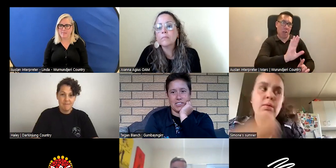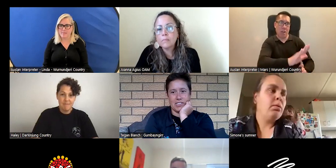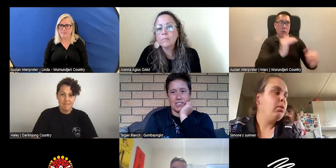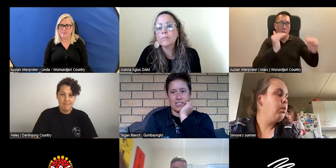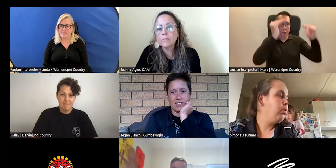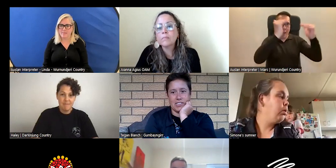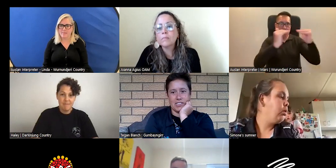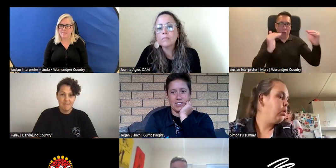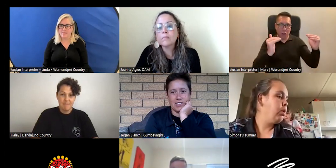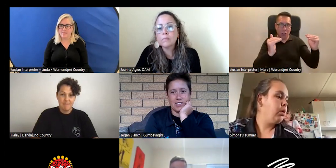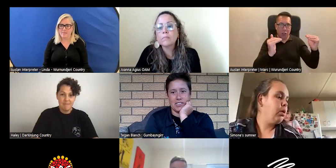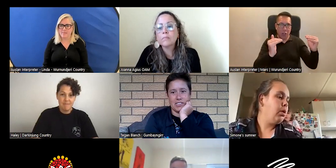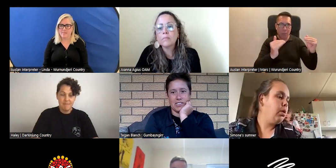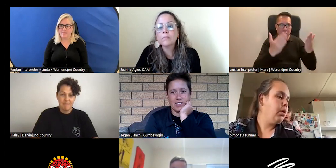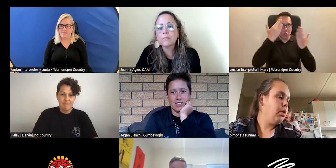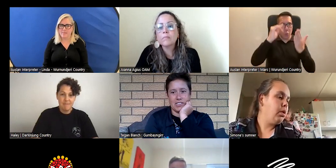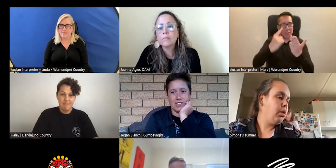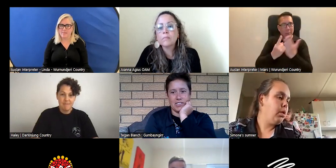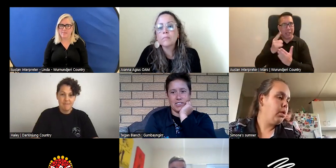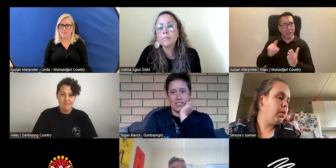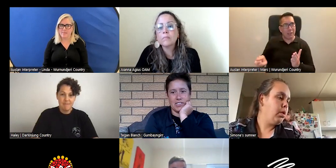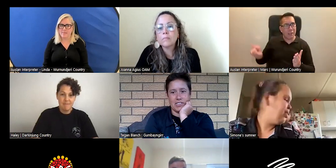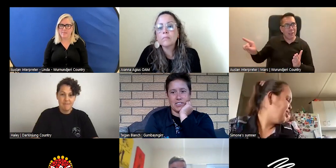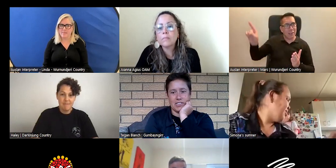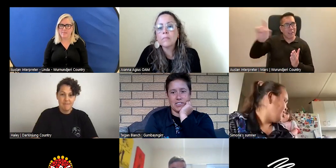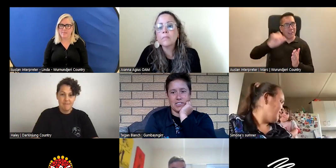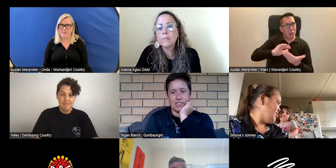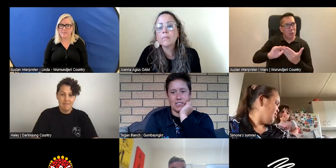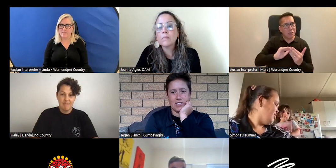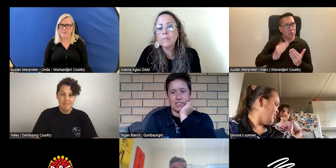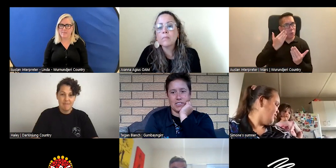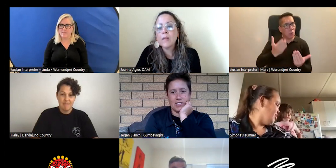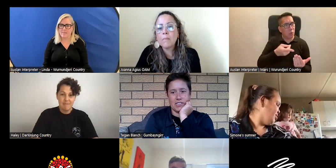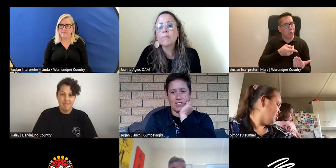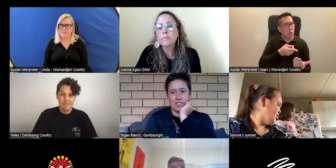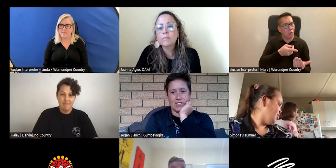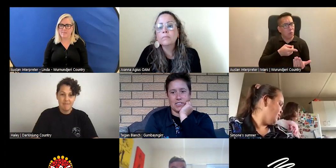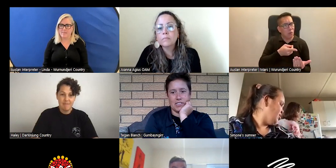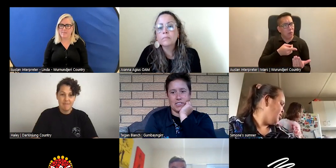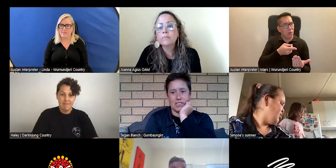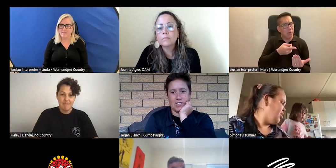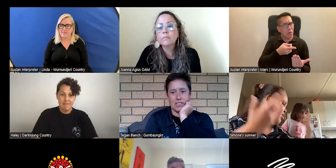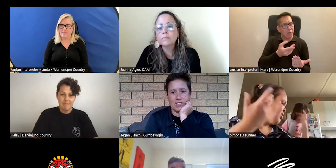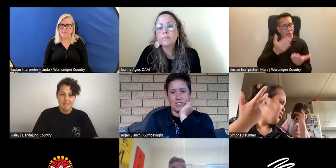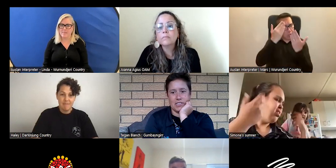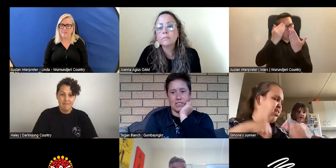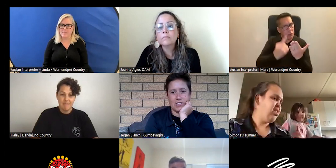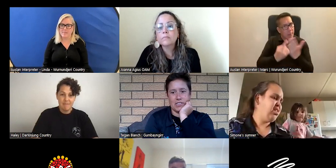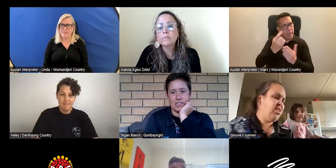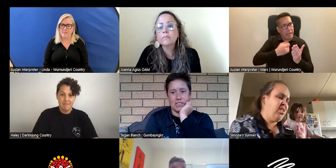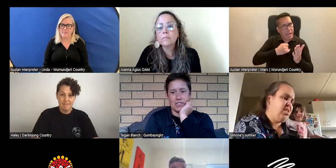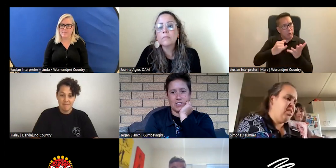level, without understanding what's happening in each of our communities, without even understanding what's happening in each of our